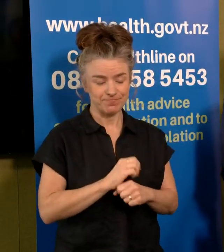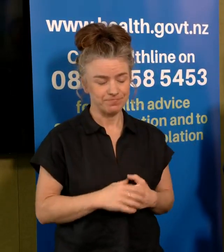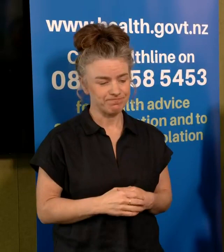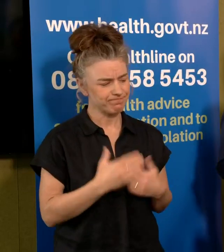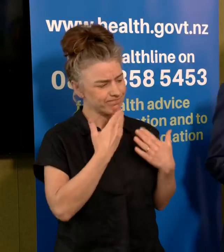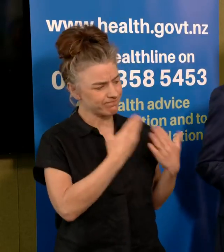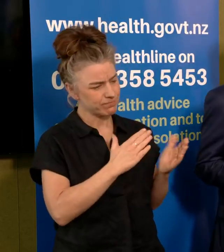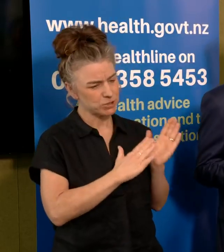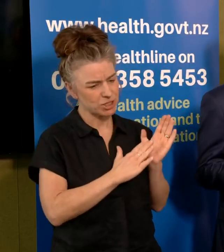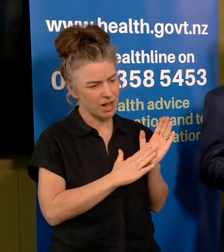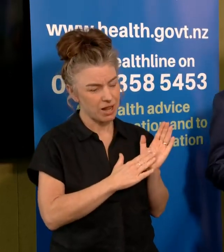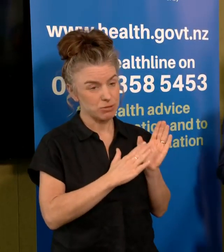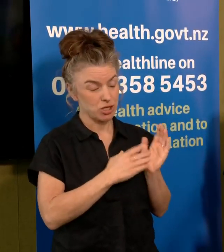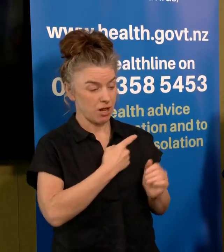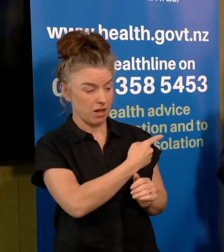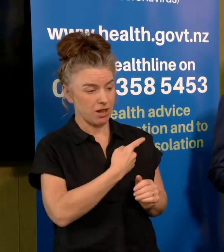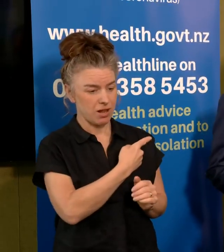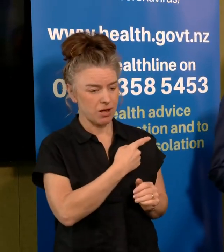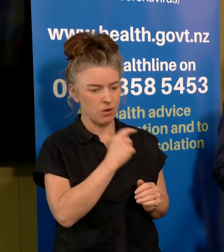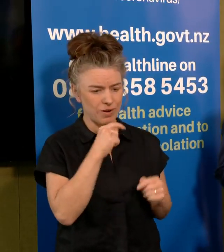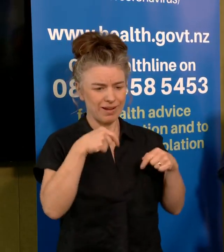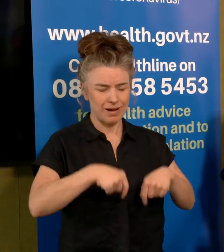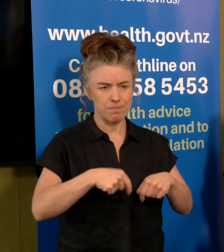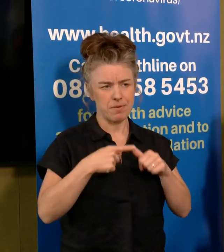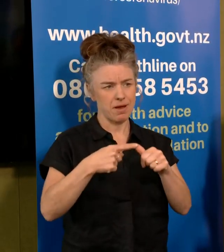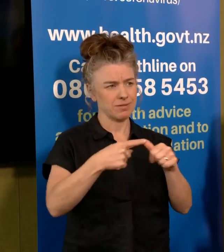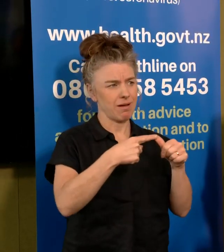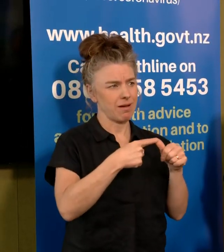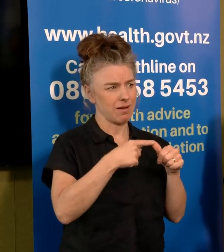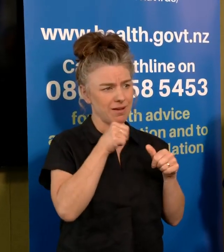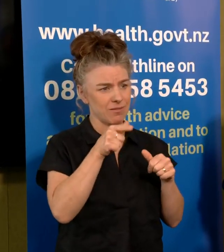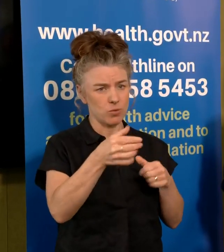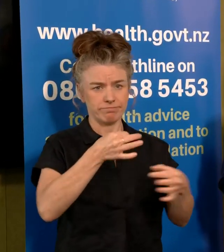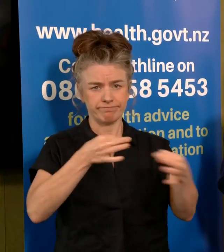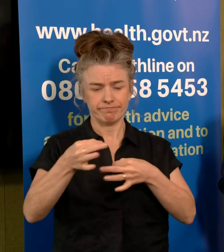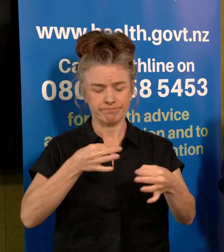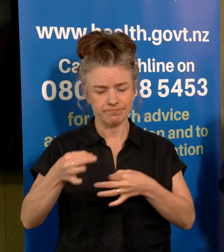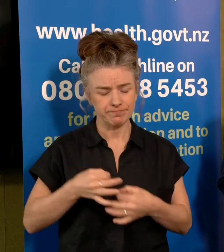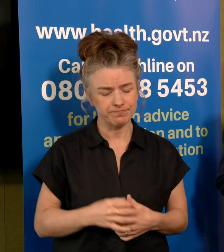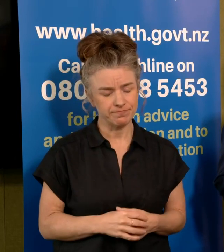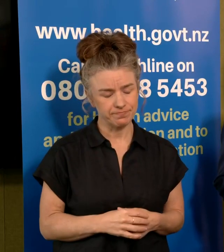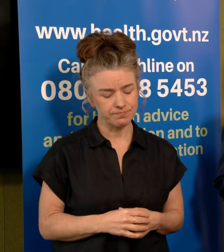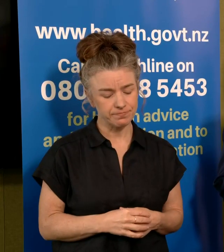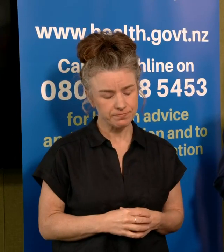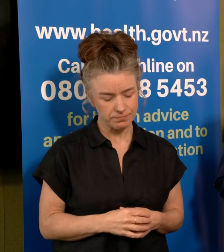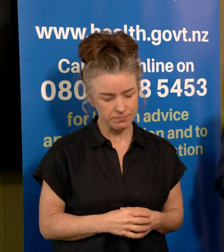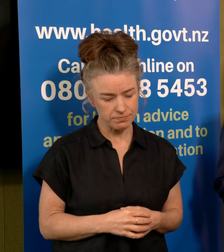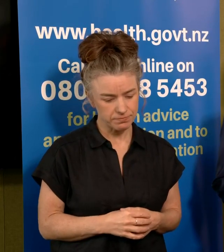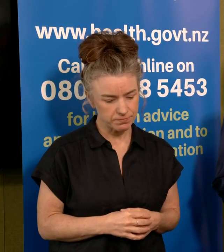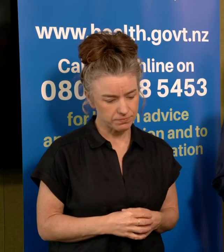Thanks, Michelle, and both Michelle and I will be here, obviously, to answer questions at the end of my further comments.